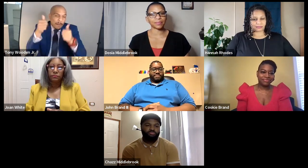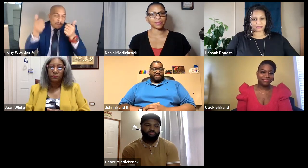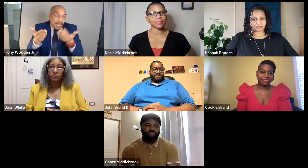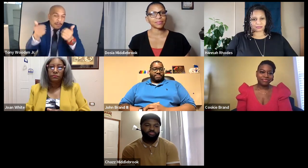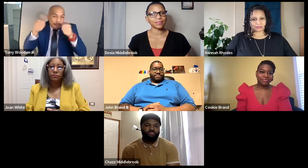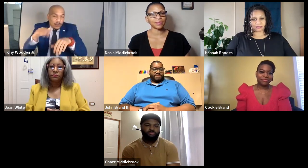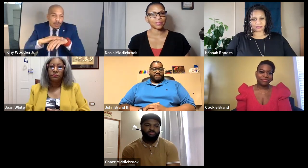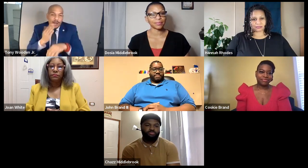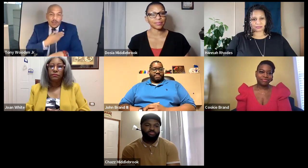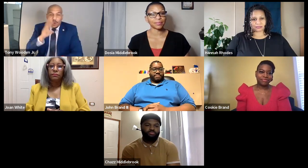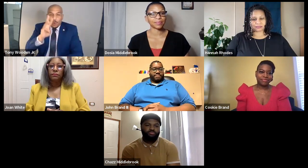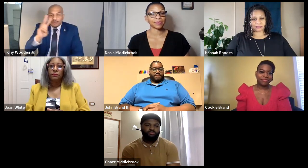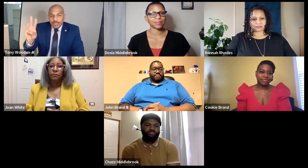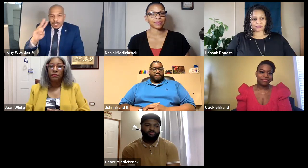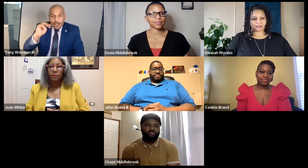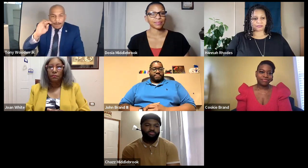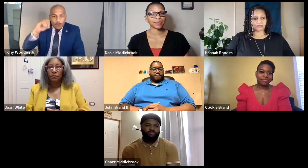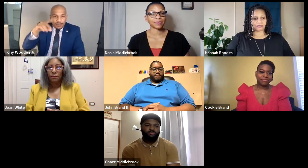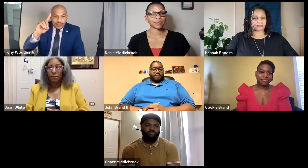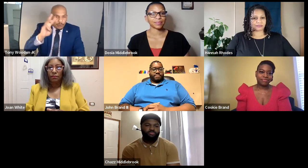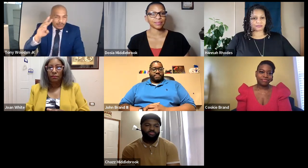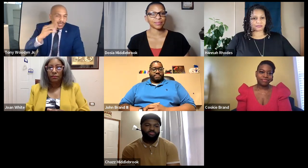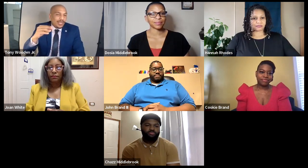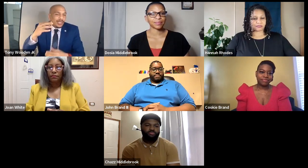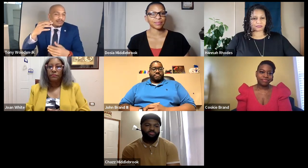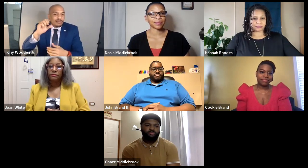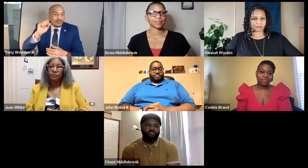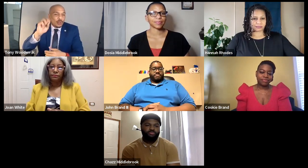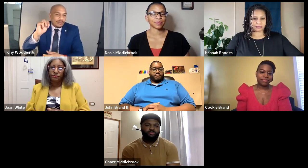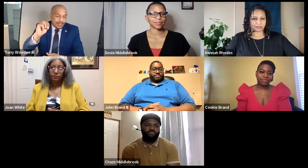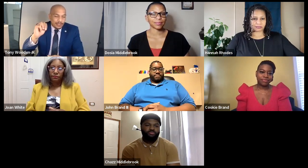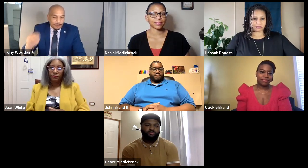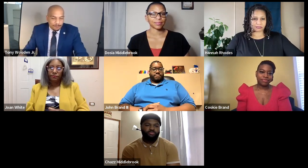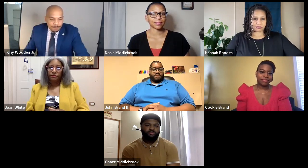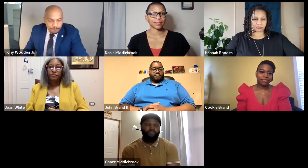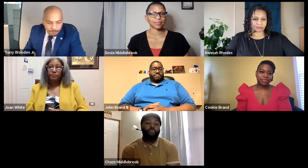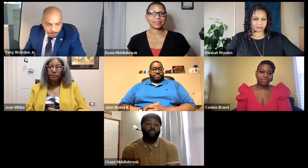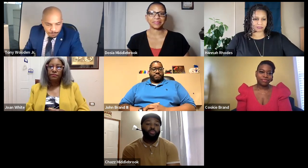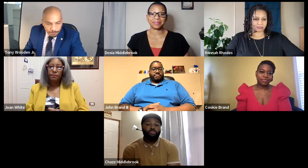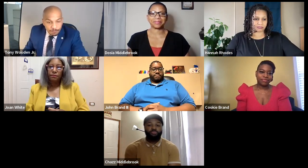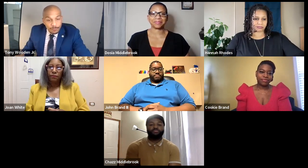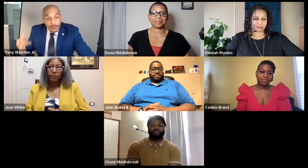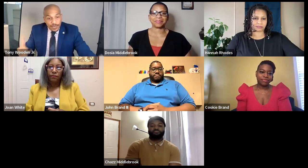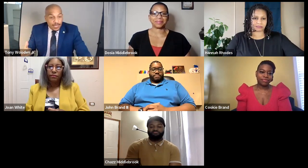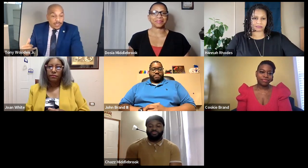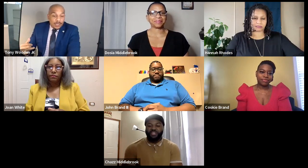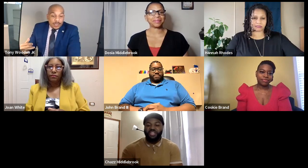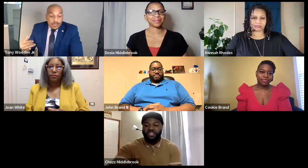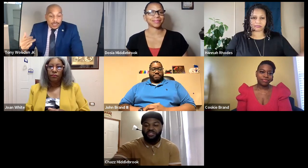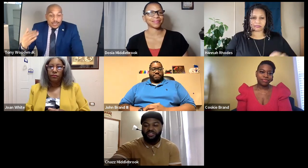for future viewing. It might be posted on our MOPD website as well and on social media